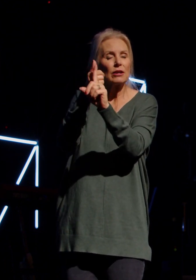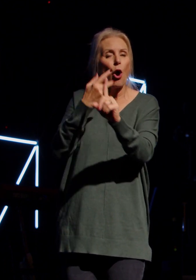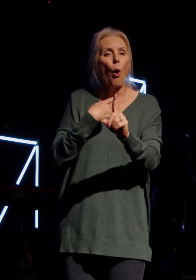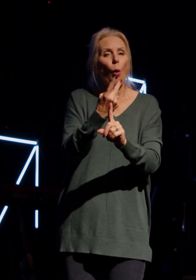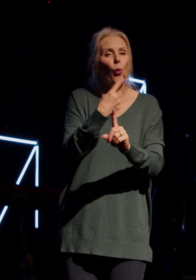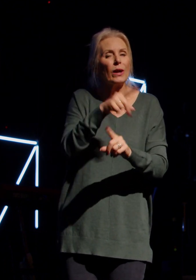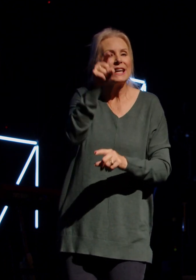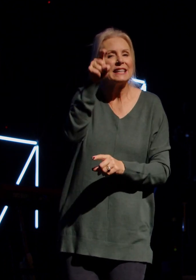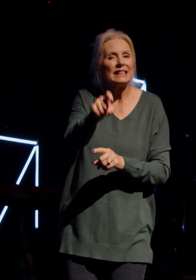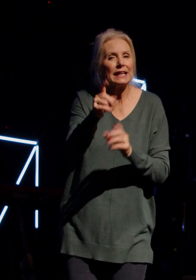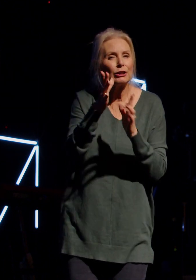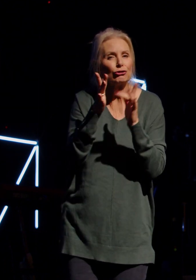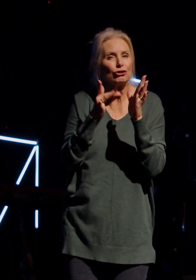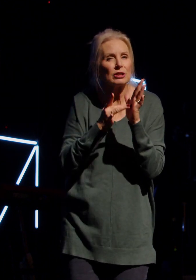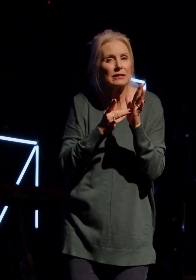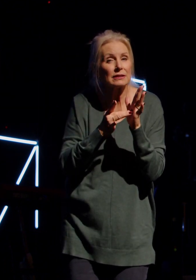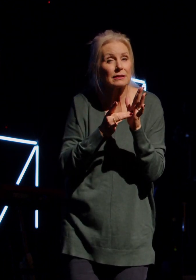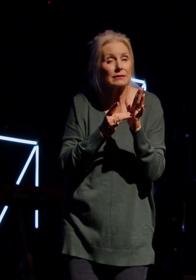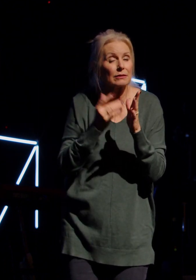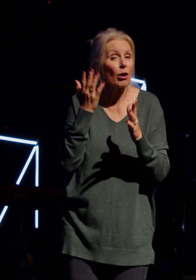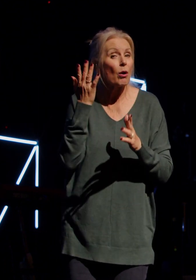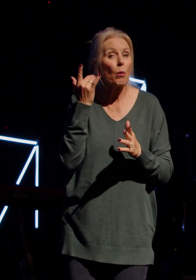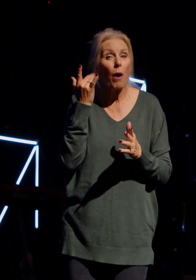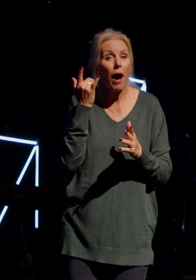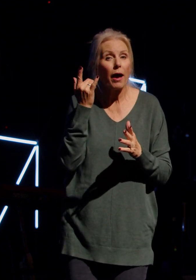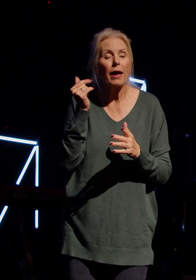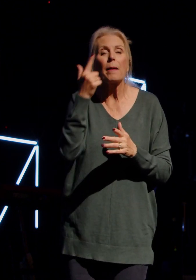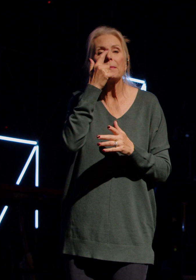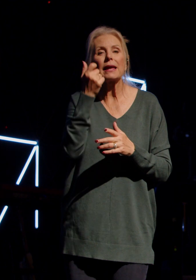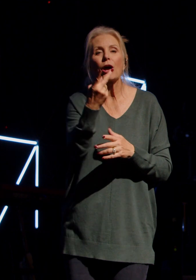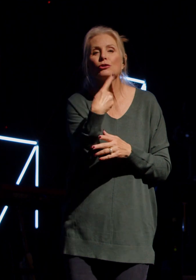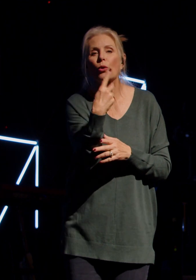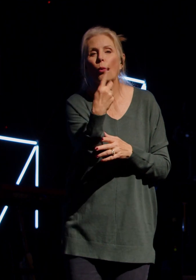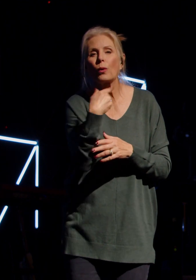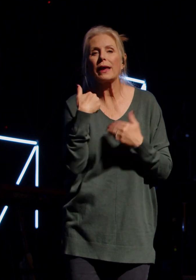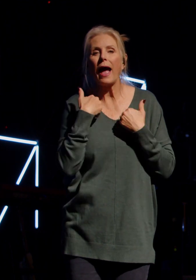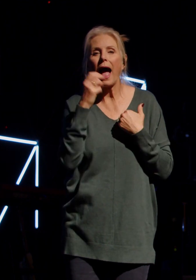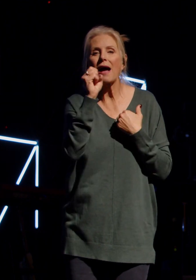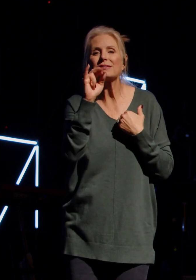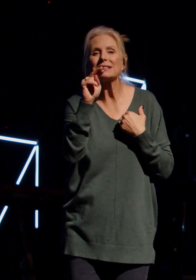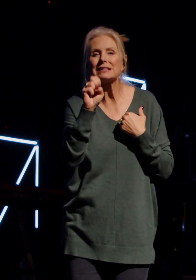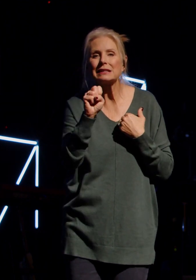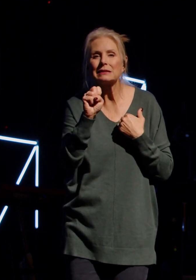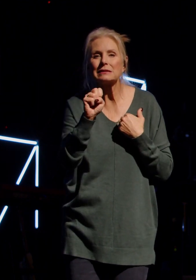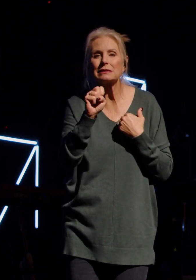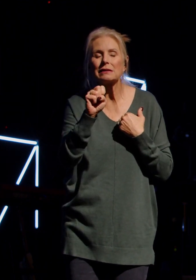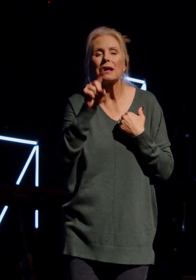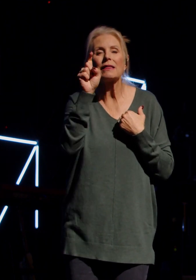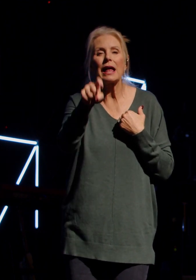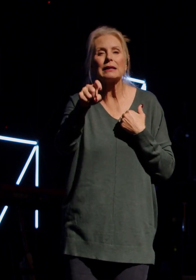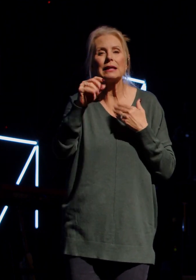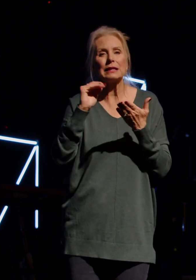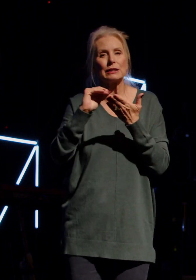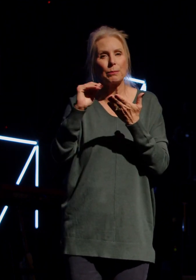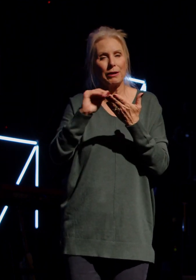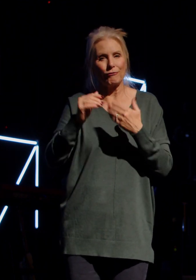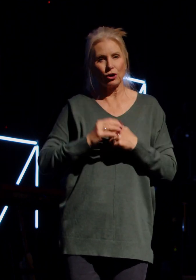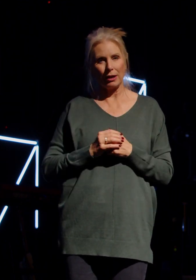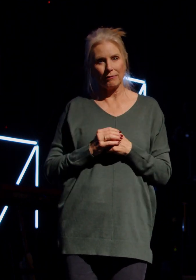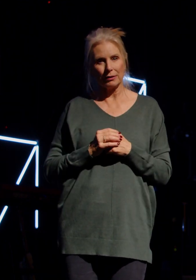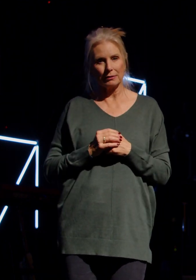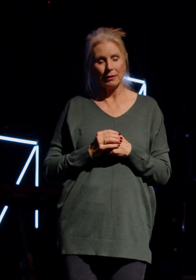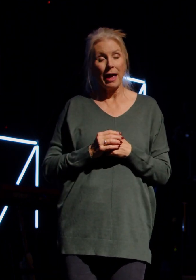because we have sin that needs to be forgiven. And Jesus shows us this in forgiving the paralytic man